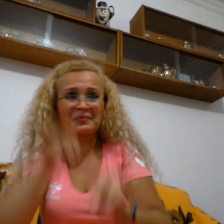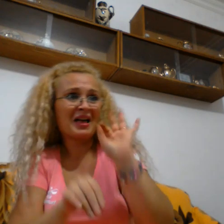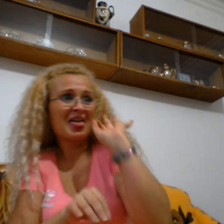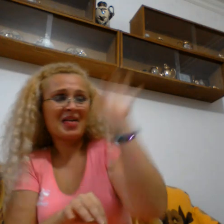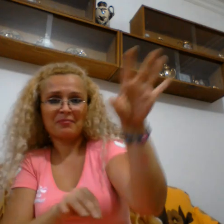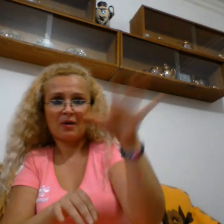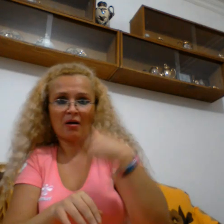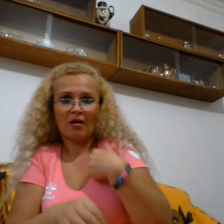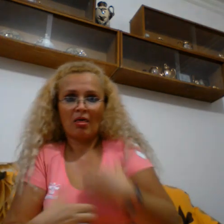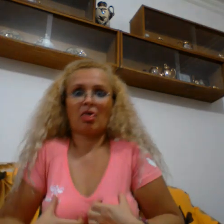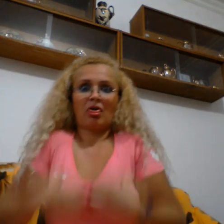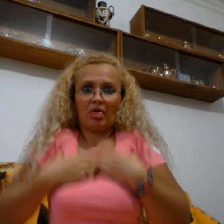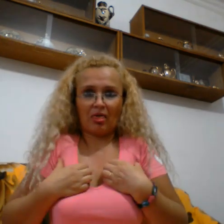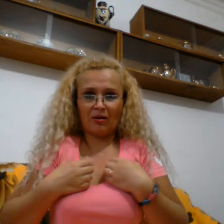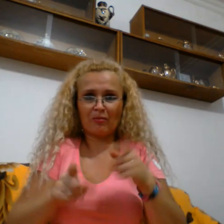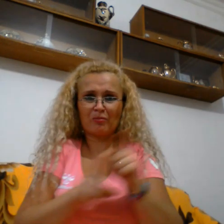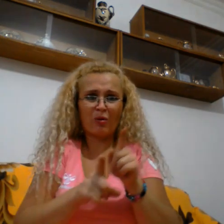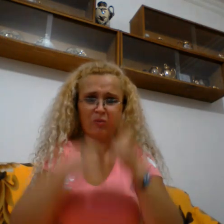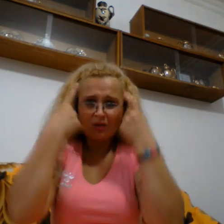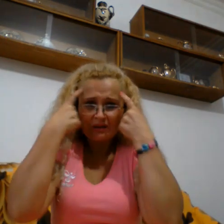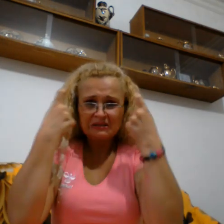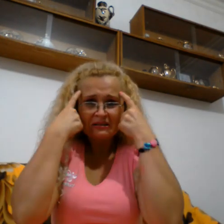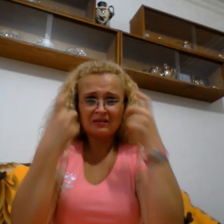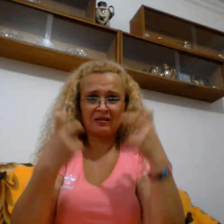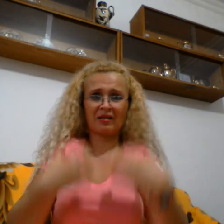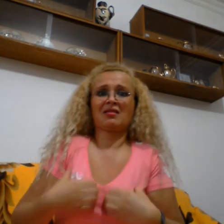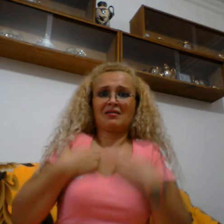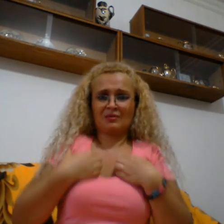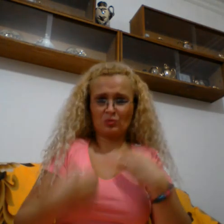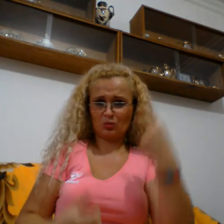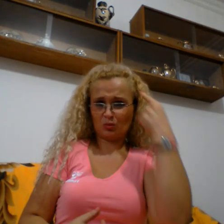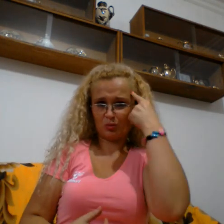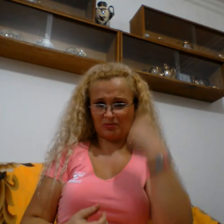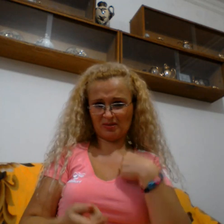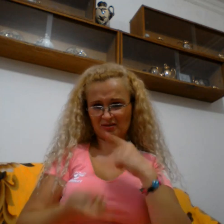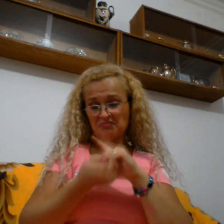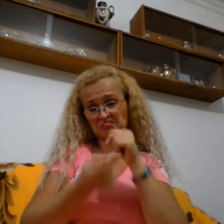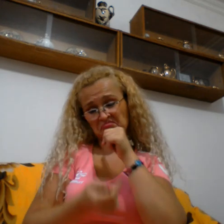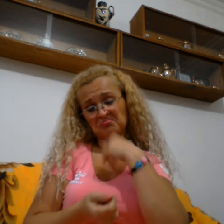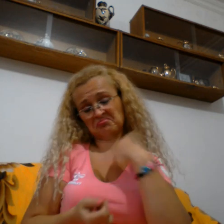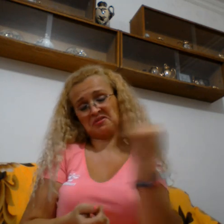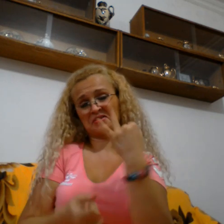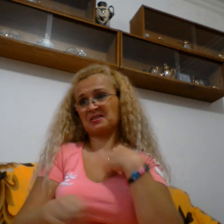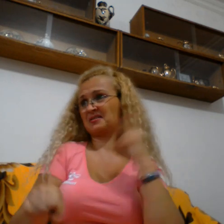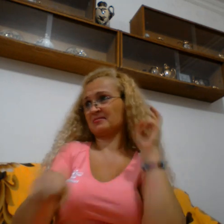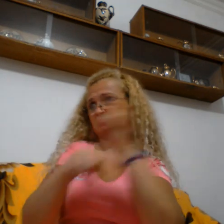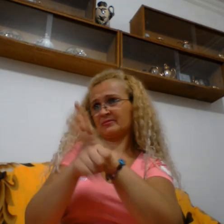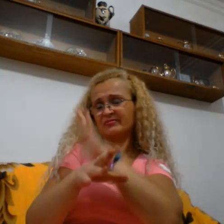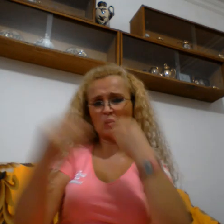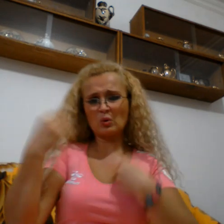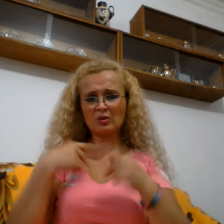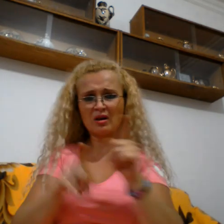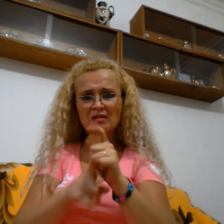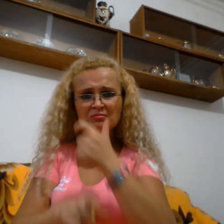Shane Kimbrough is going to be joined by 2 Russian cosmonauts for his flight up to the station. And we do have some video from some of that final